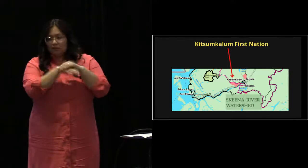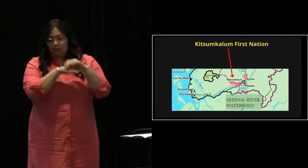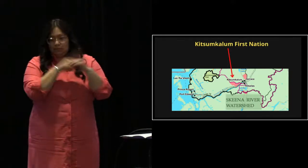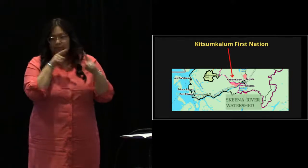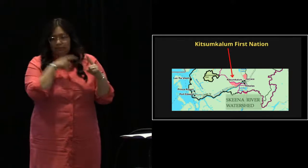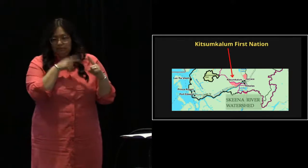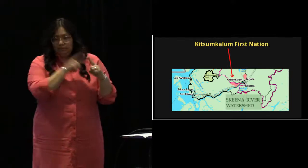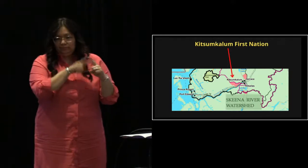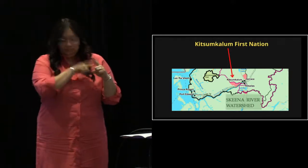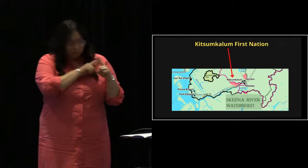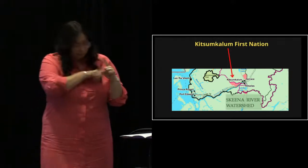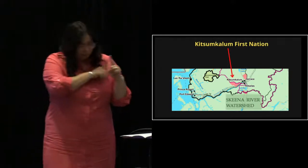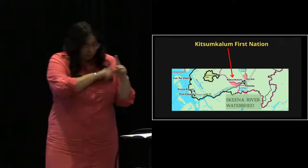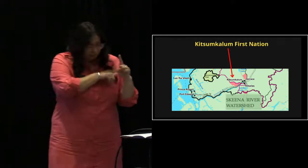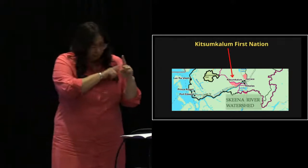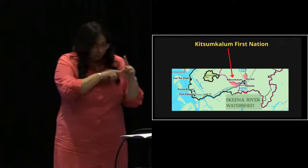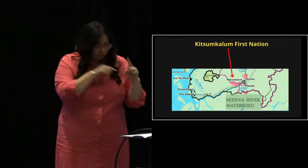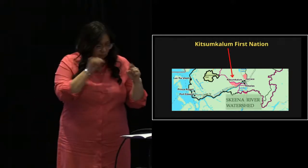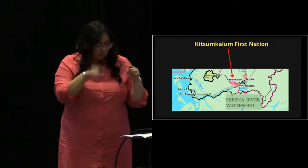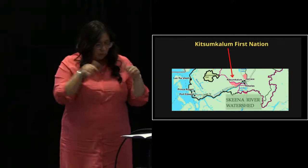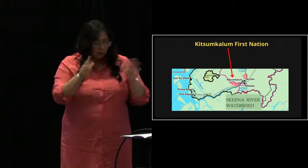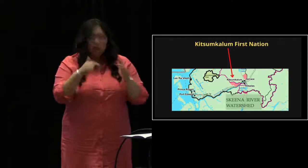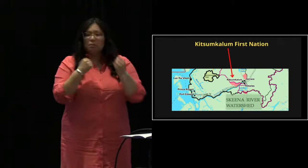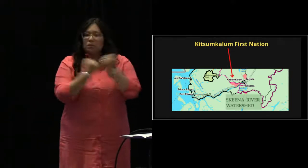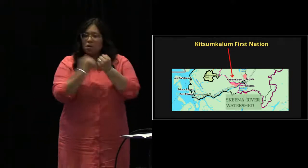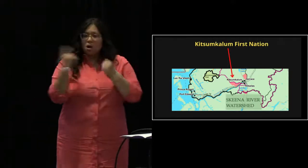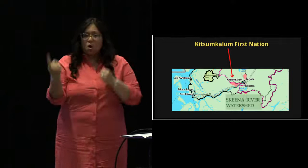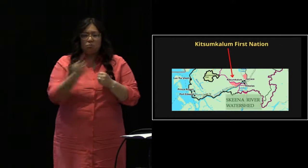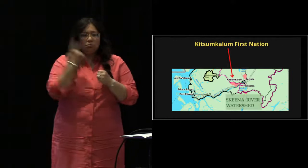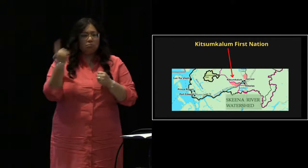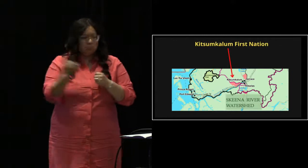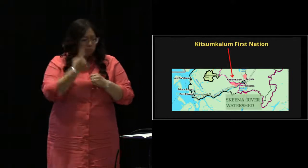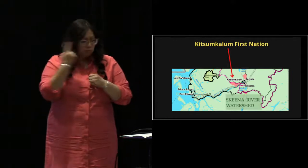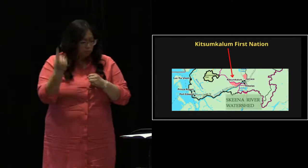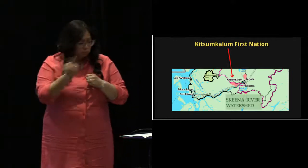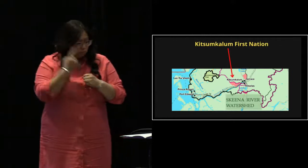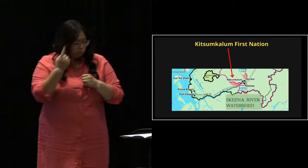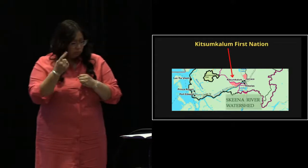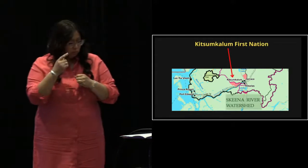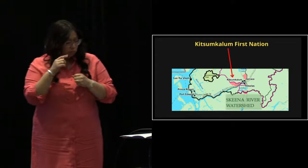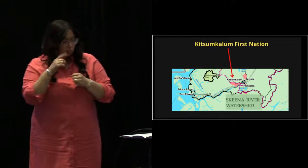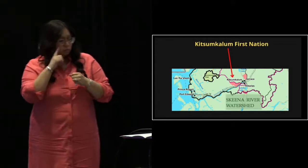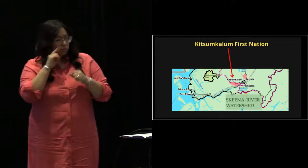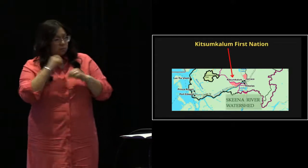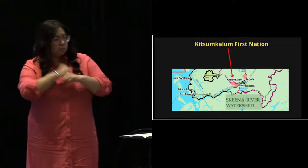And so that is why I'm here. Access for those people.